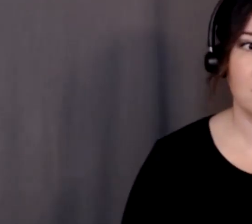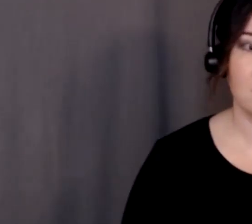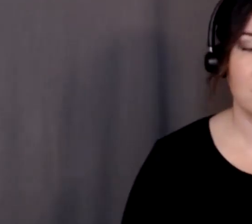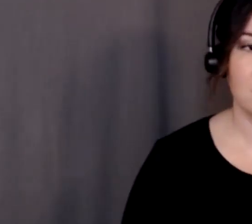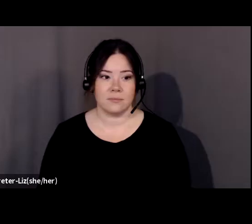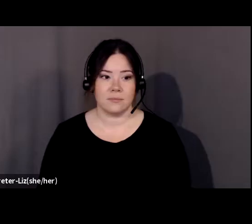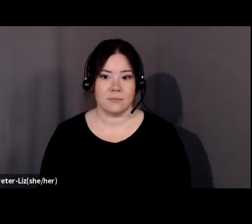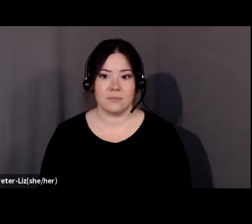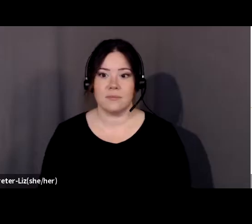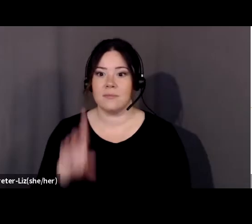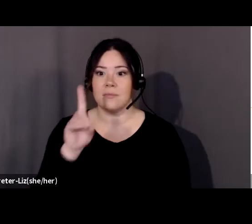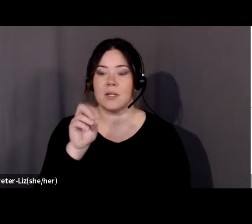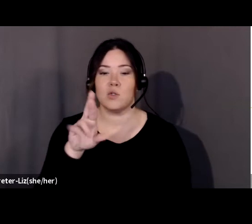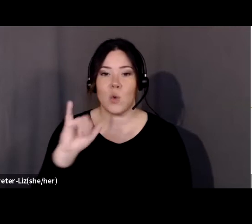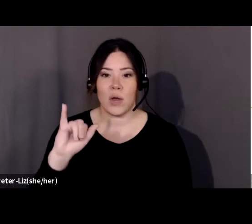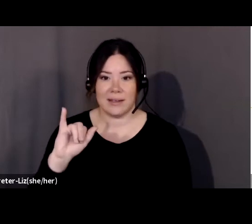Dory.